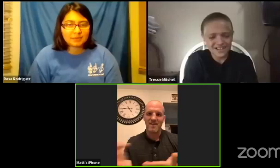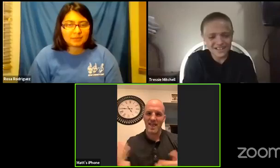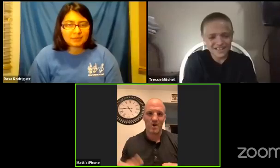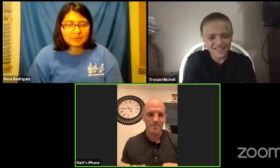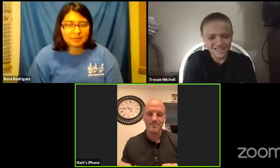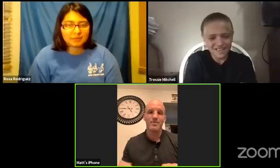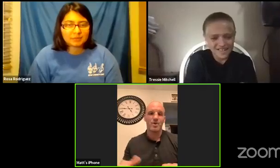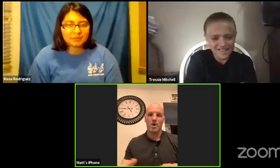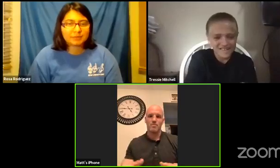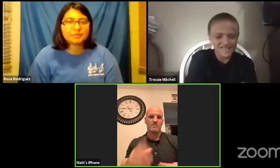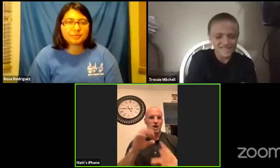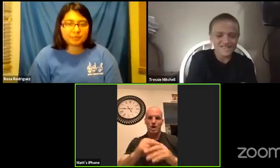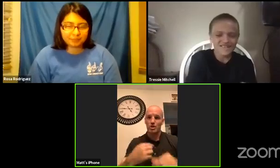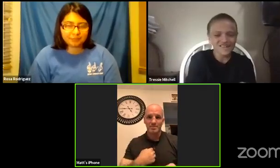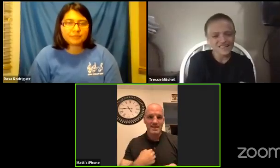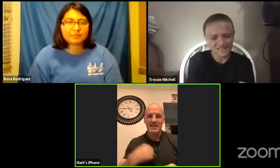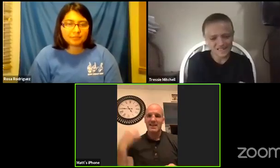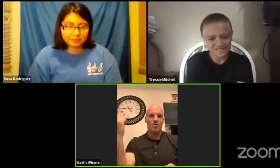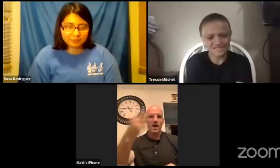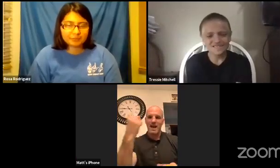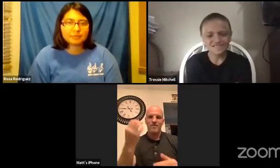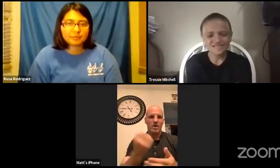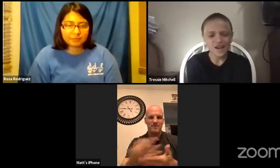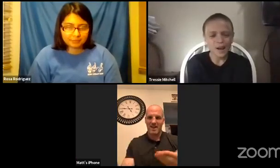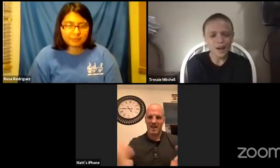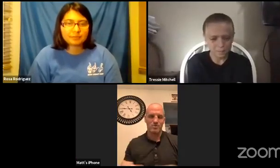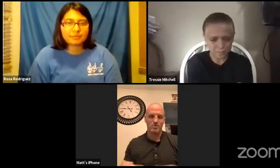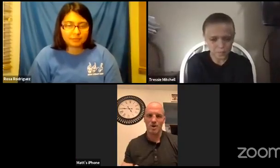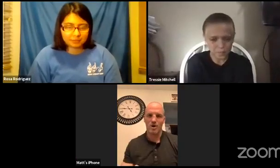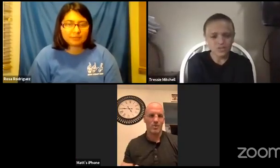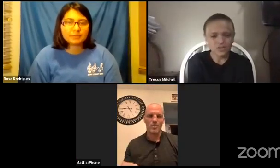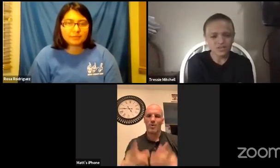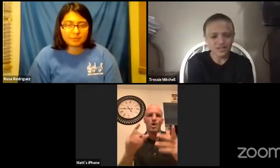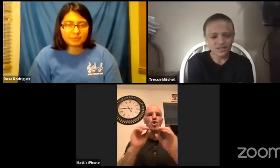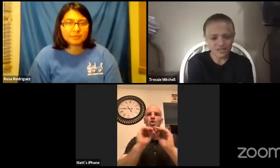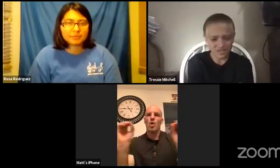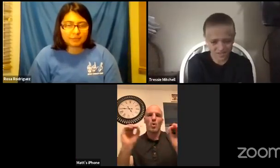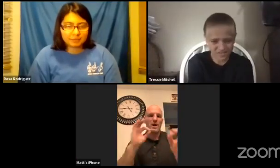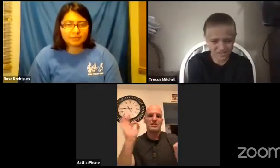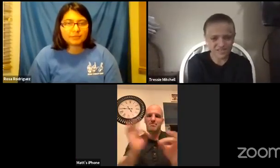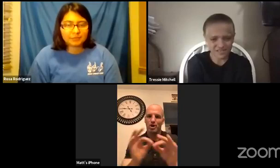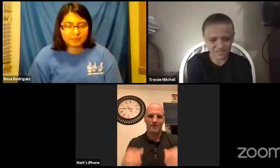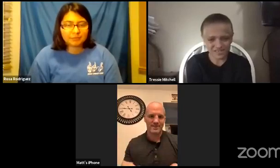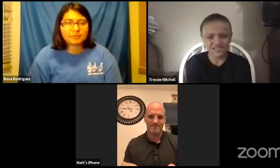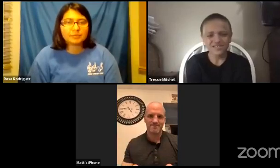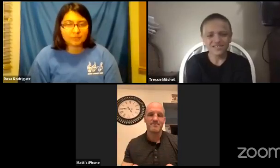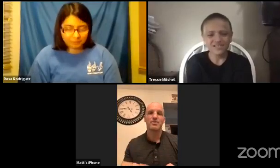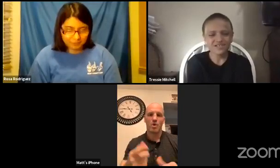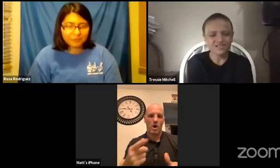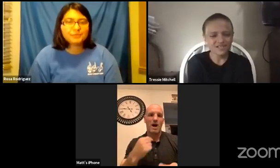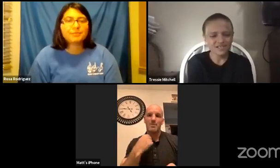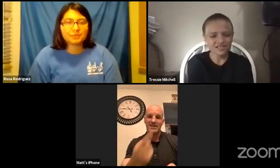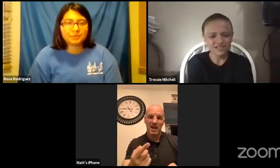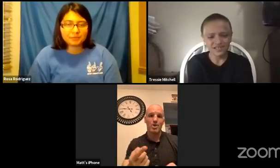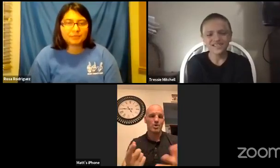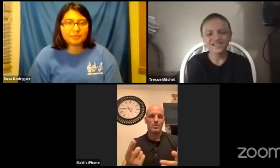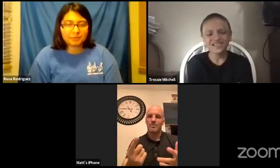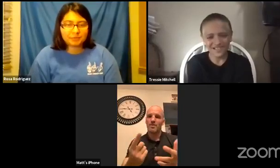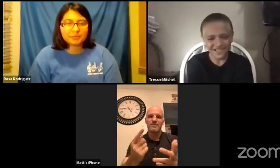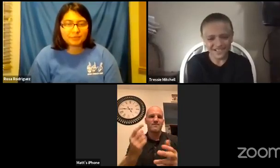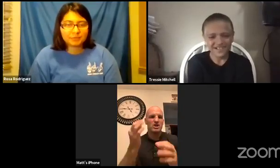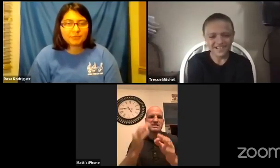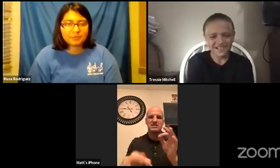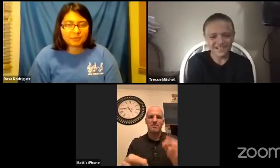But you know, people are going to experience failures, including myself. We all will. Nobody's